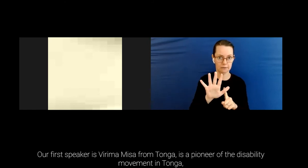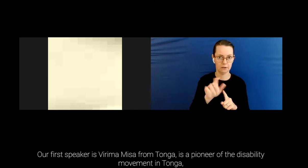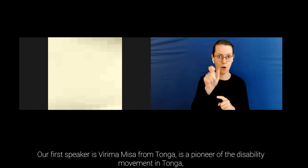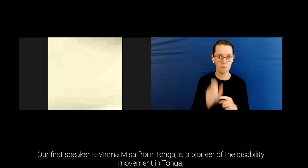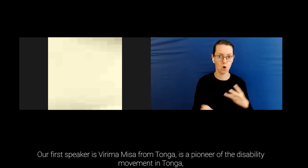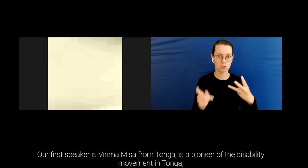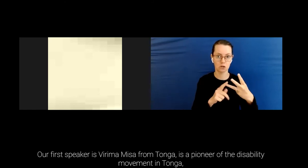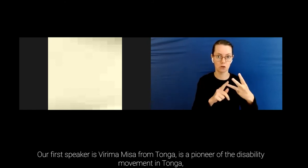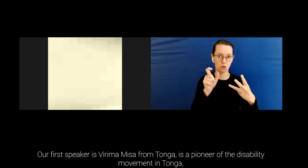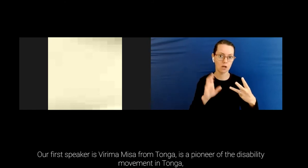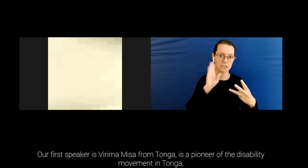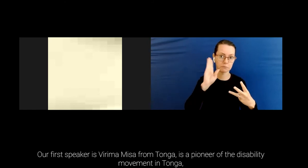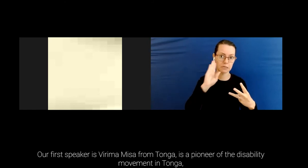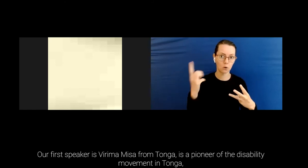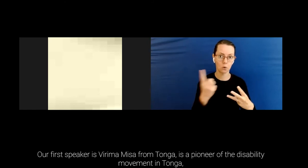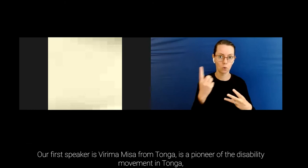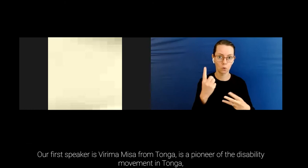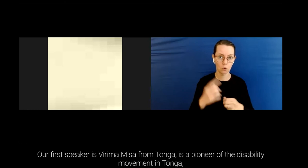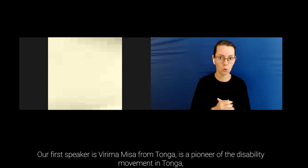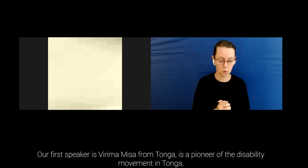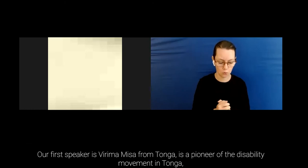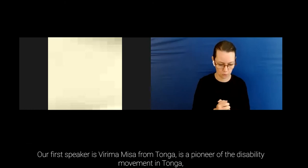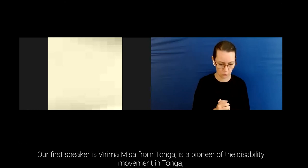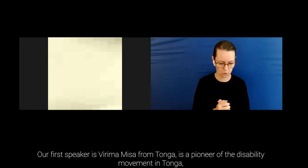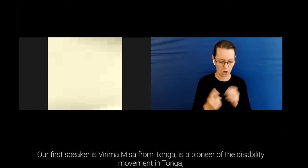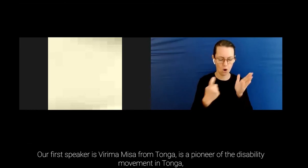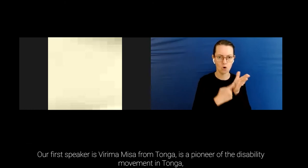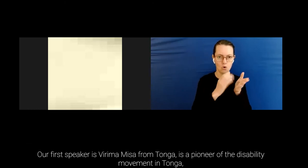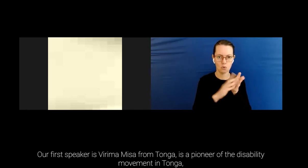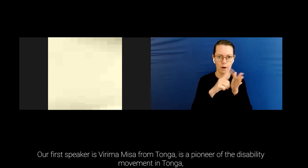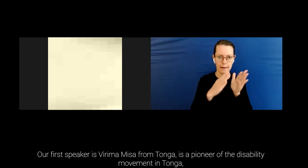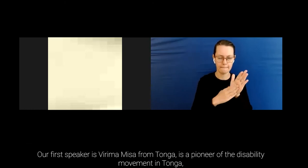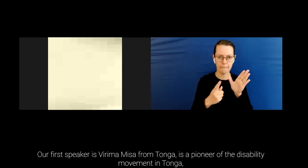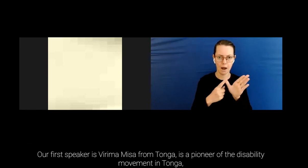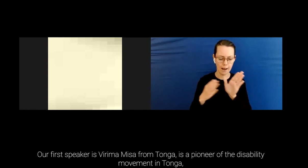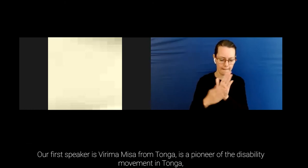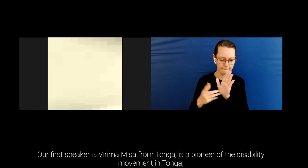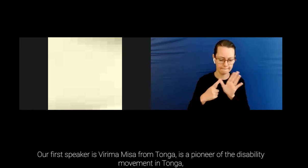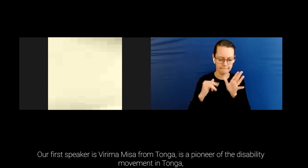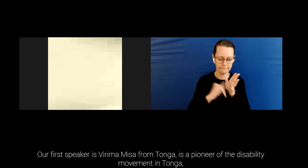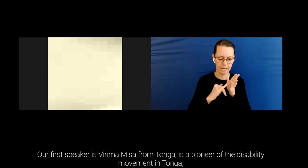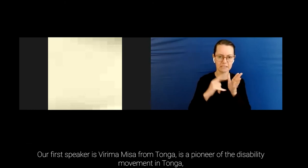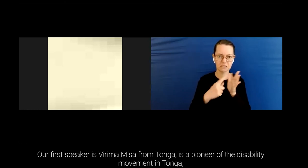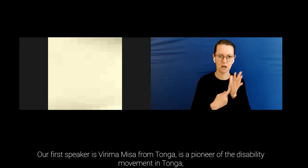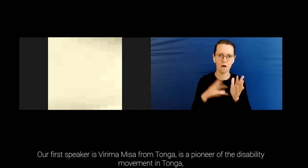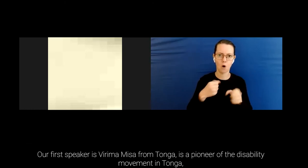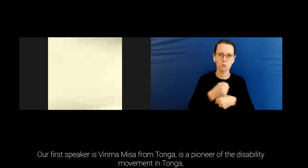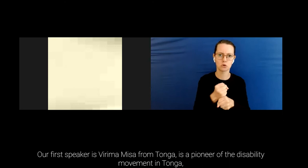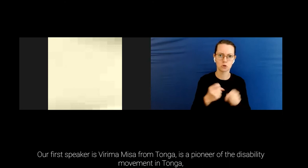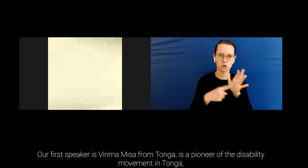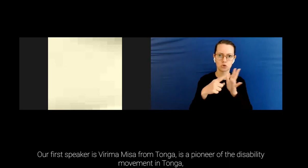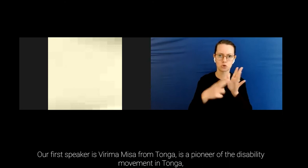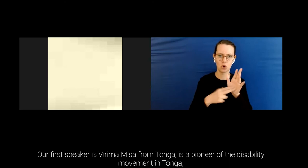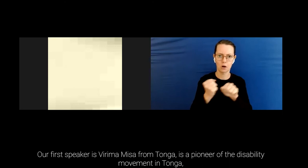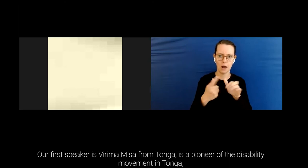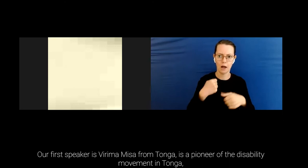Our third speaker is Rima Misa from Tonga. Is the pioneer